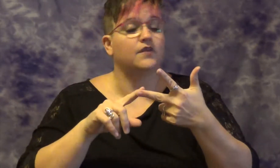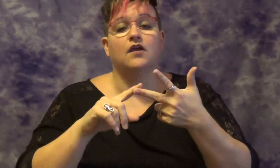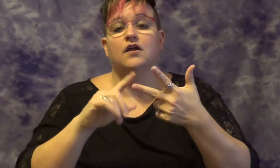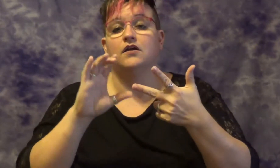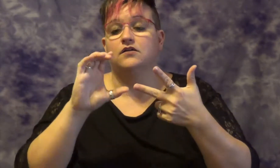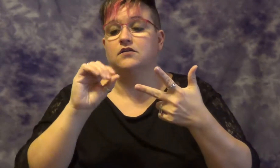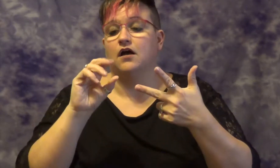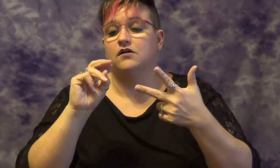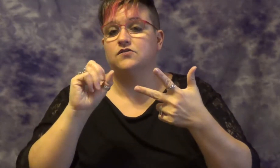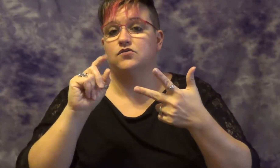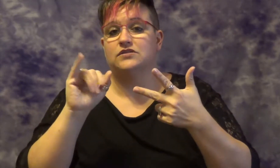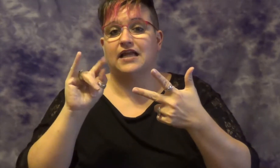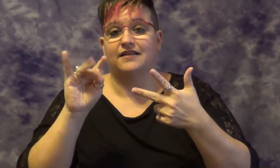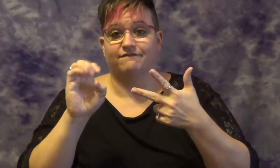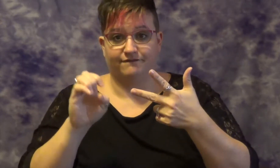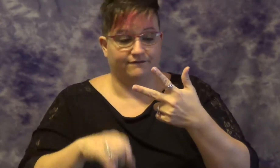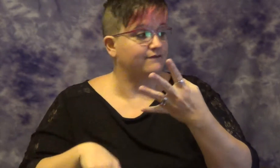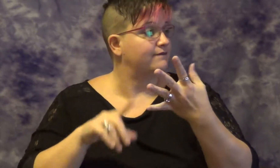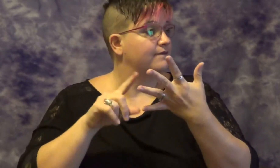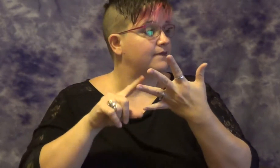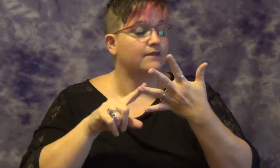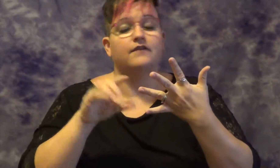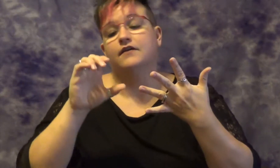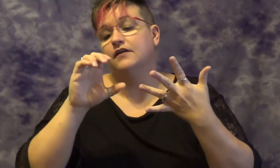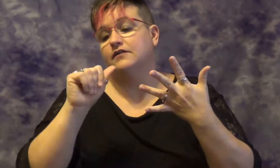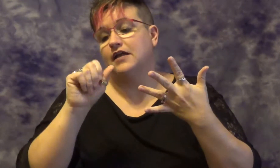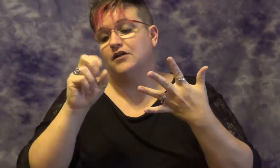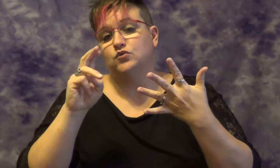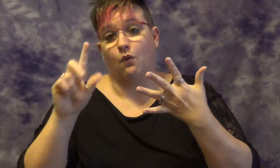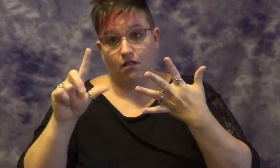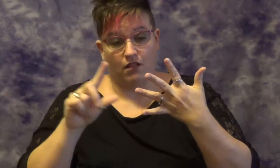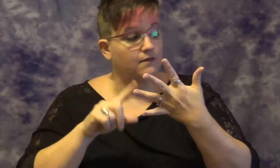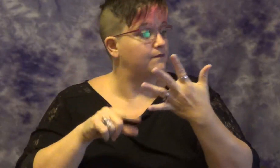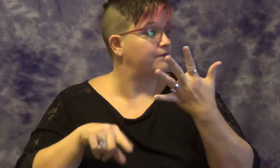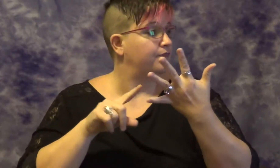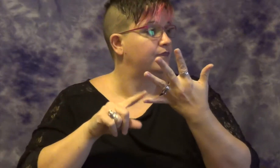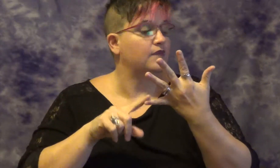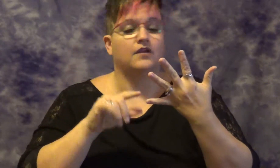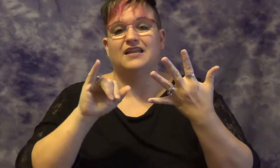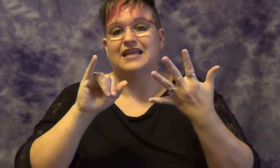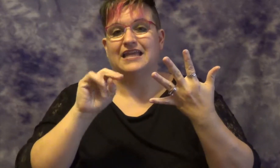formal, consultative, casual, and intimate.